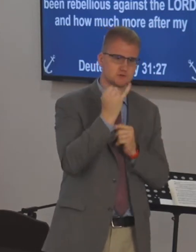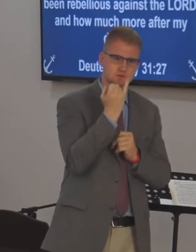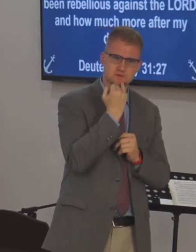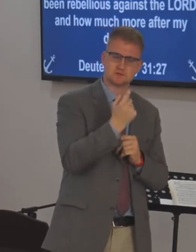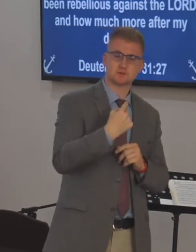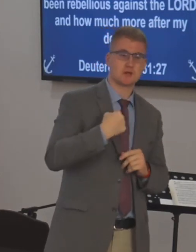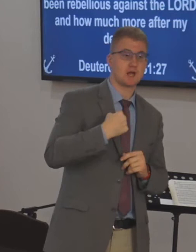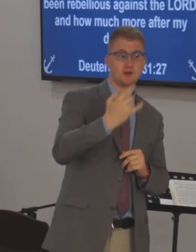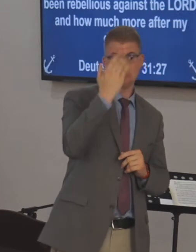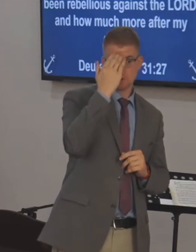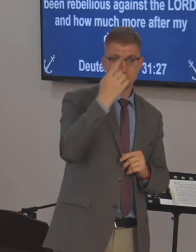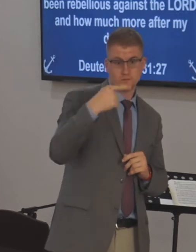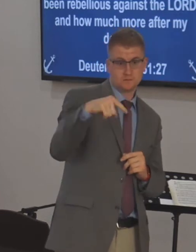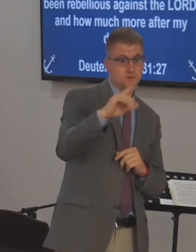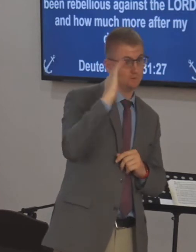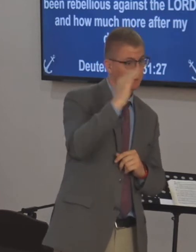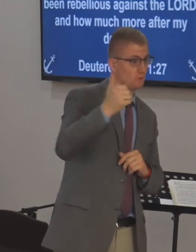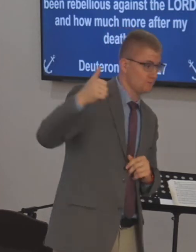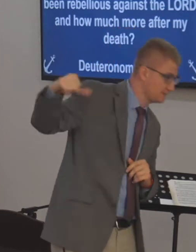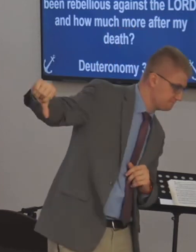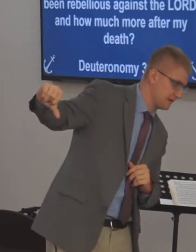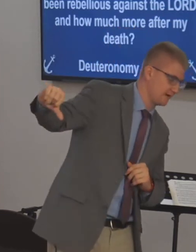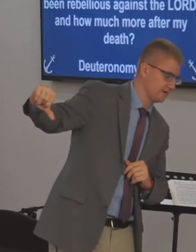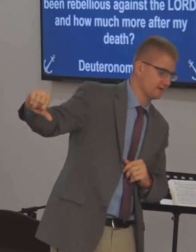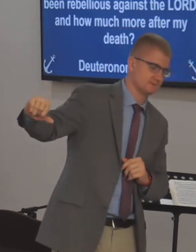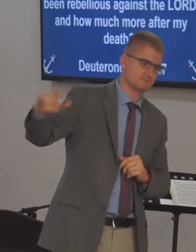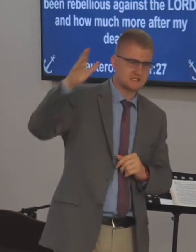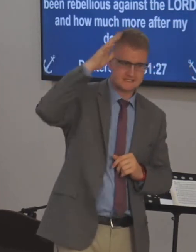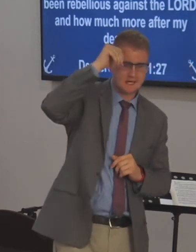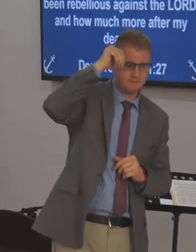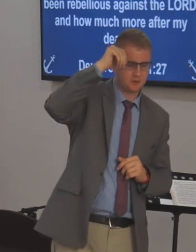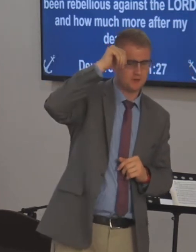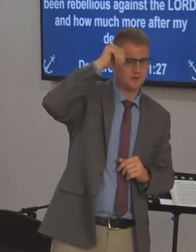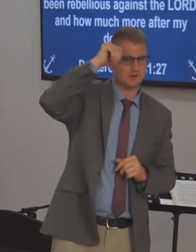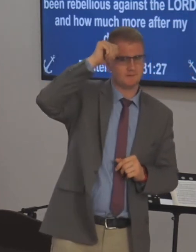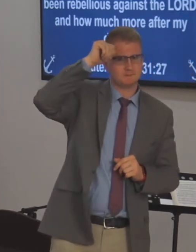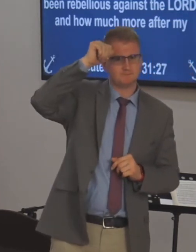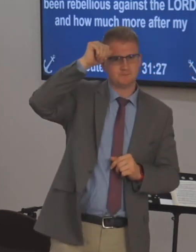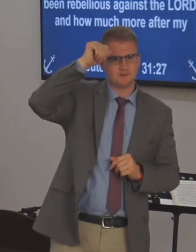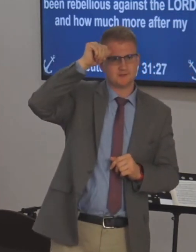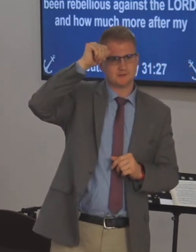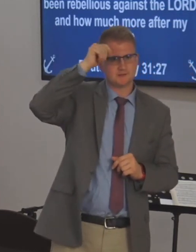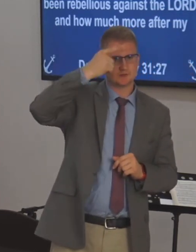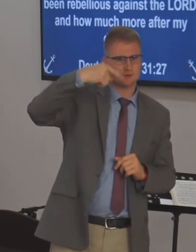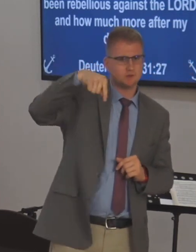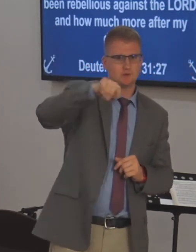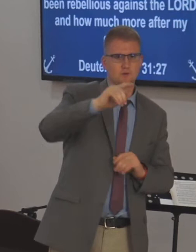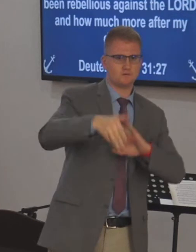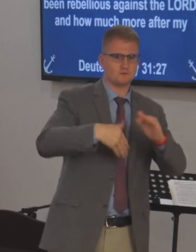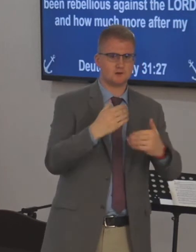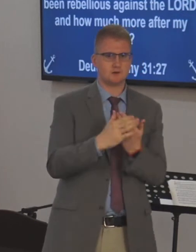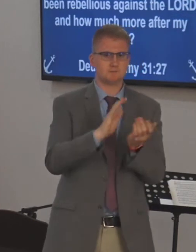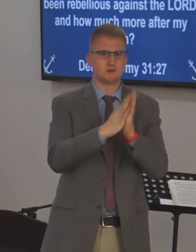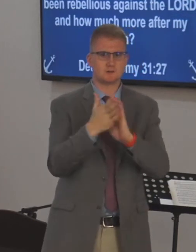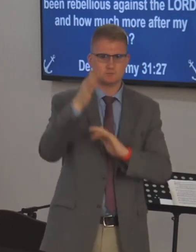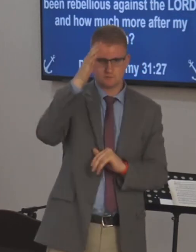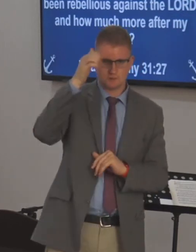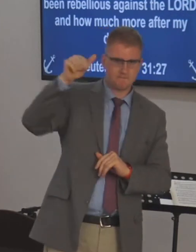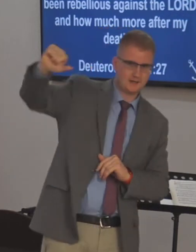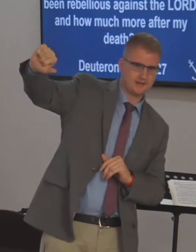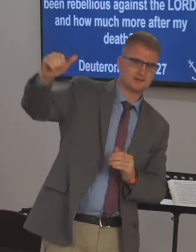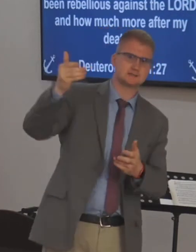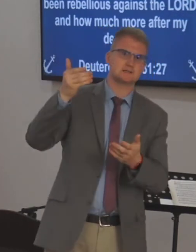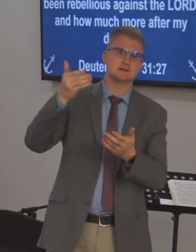neck. Behold, while I am yet alive with you this day, you have been rebellious against the Lord. And how